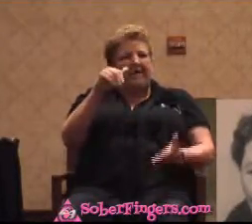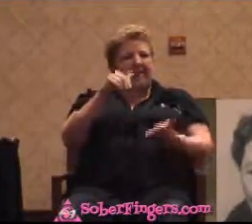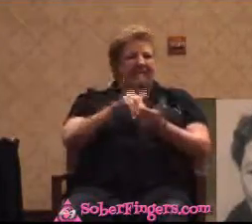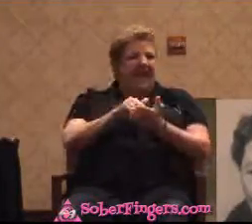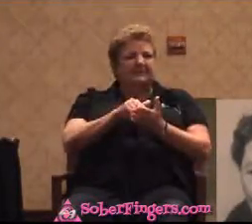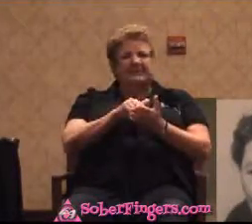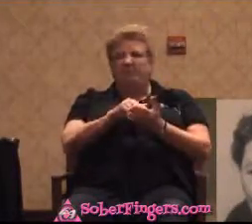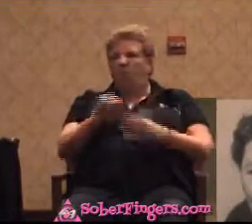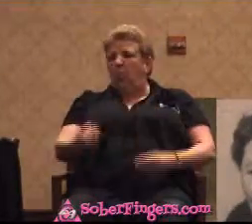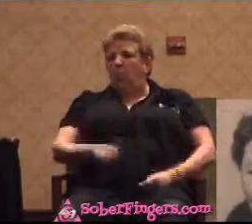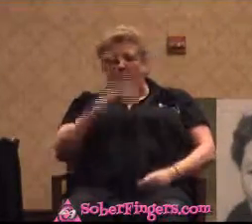me.